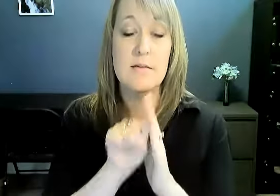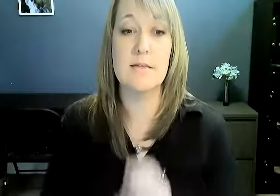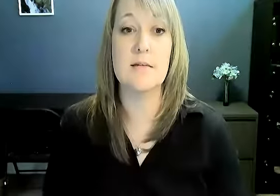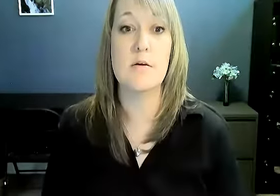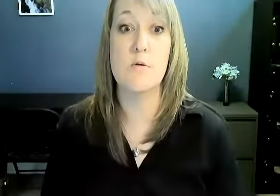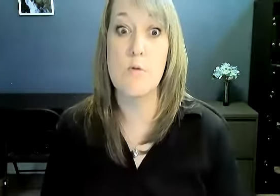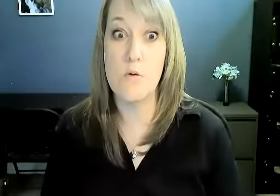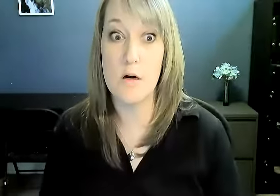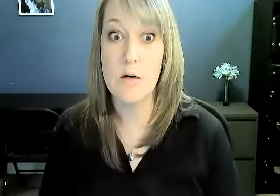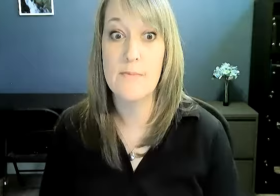Season. Or